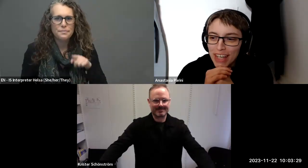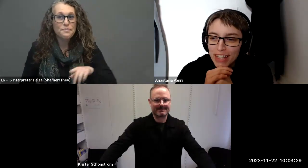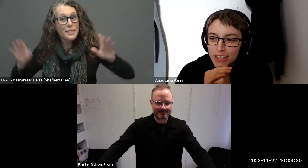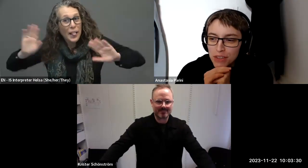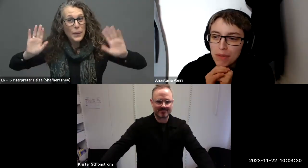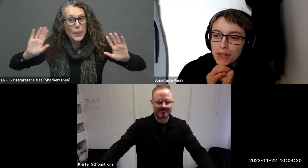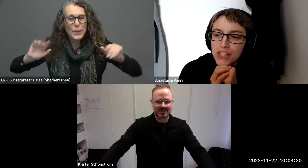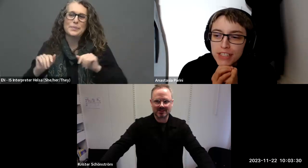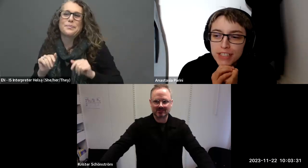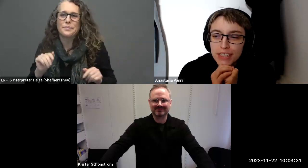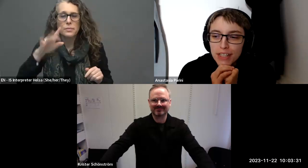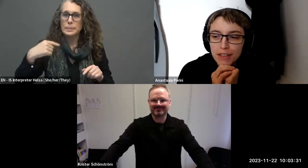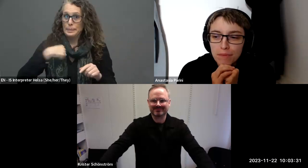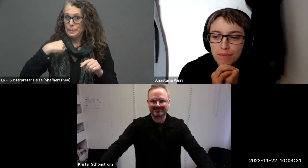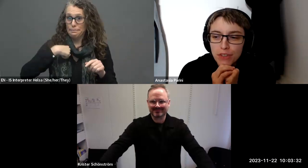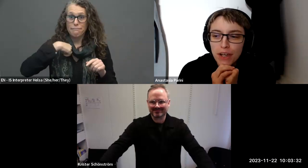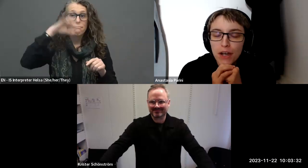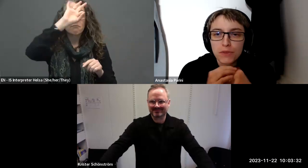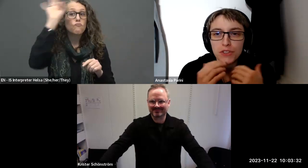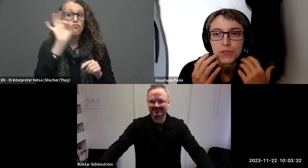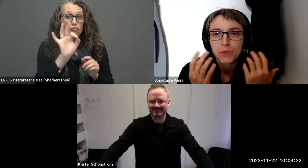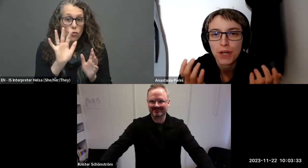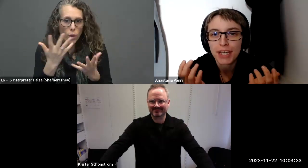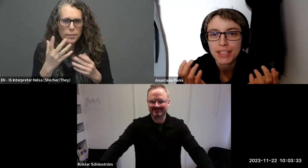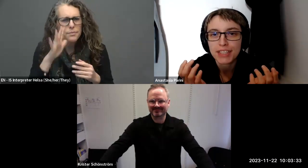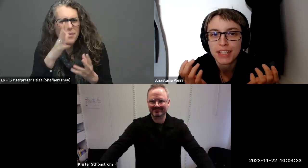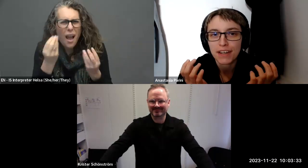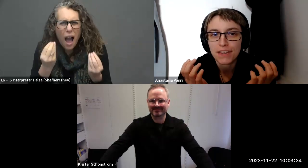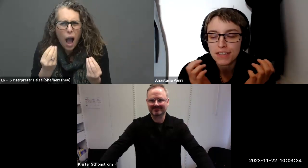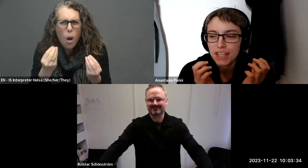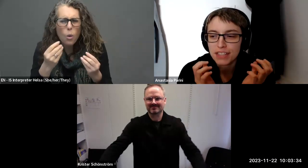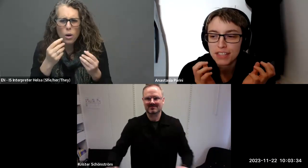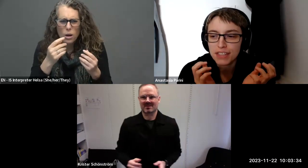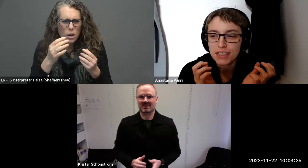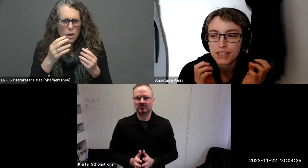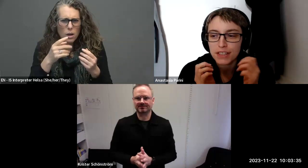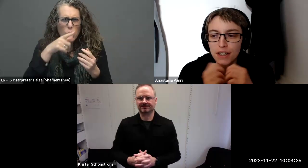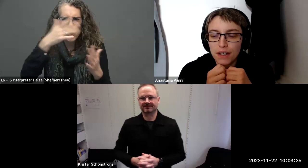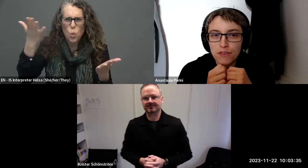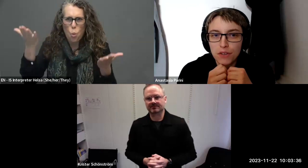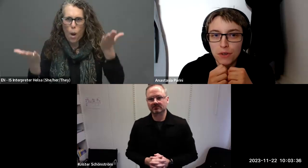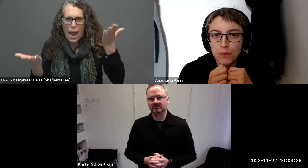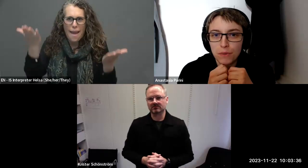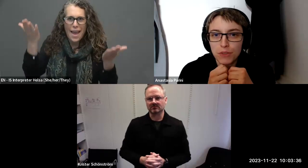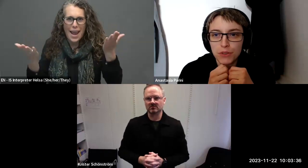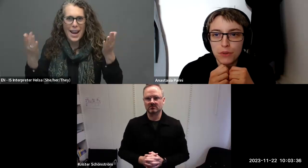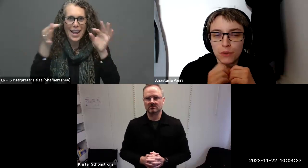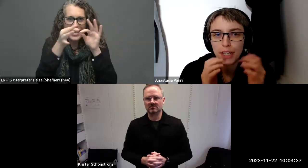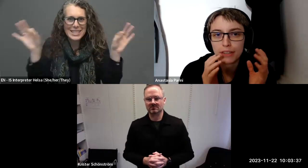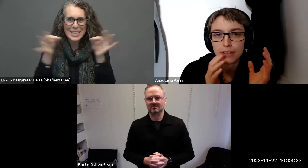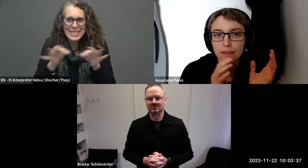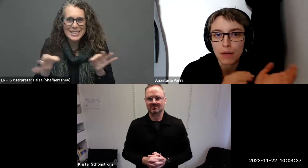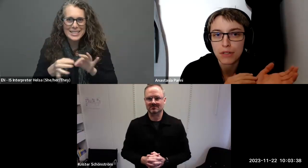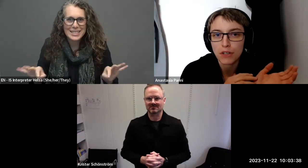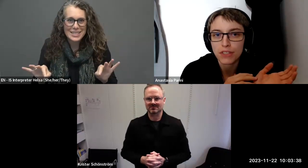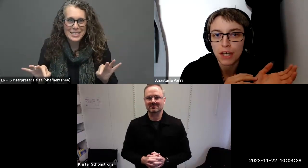all, so my question is, so how do you weight the sentences? So do you look